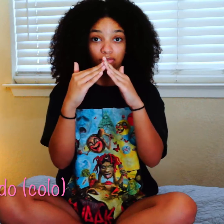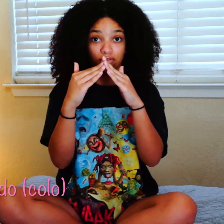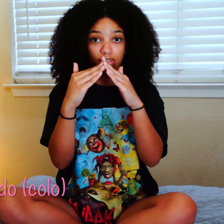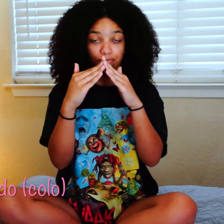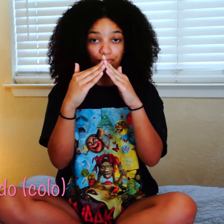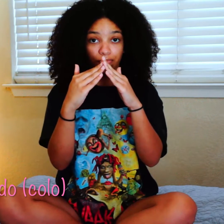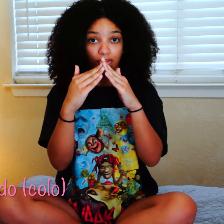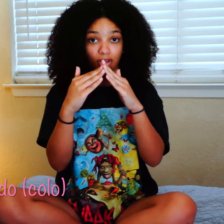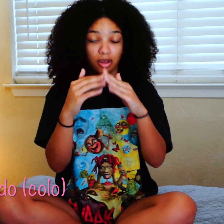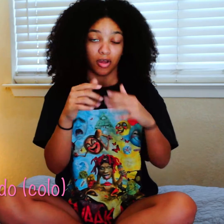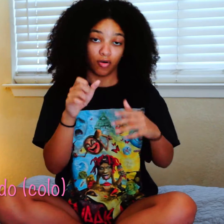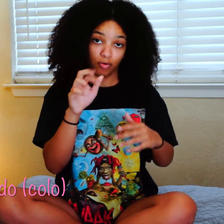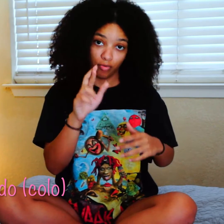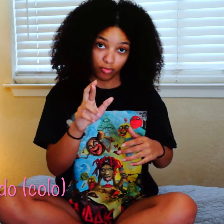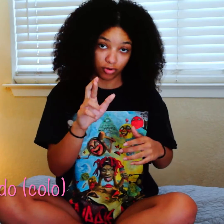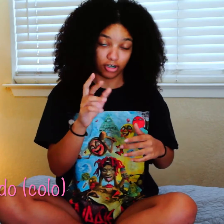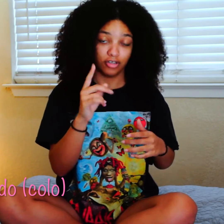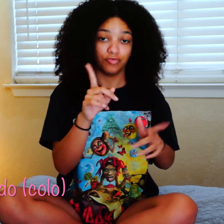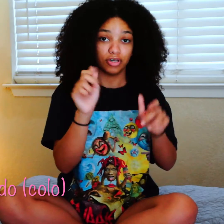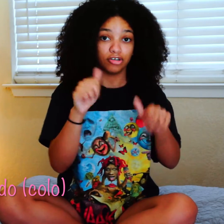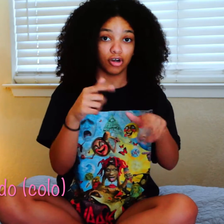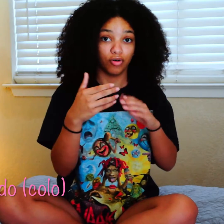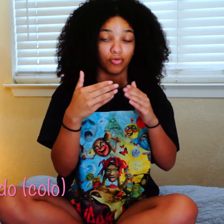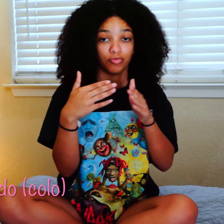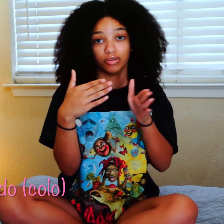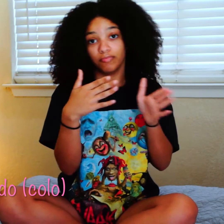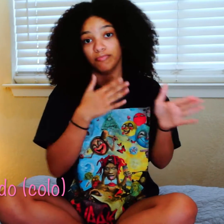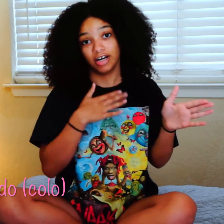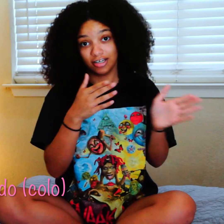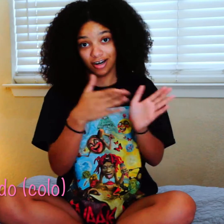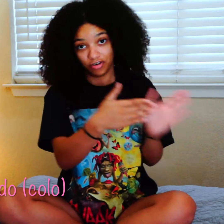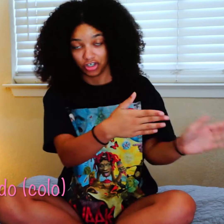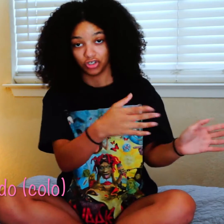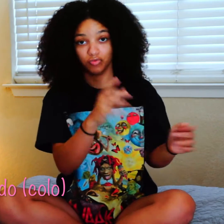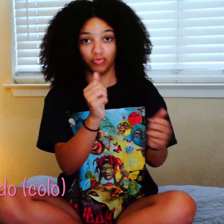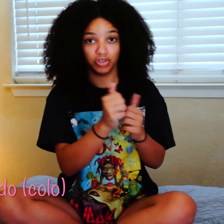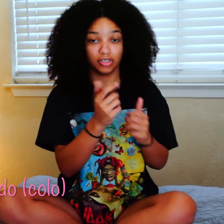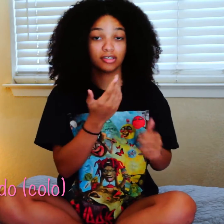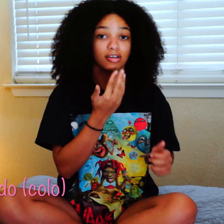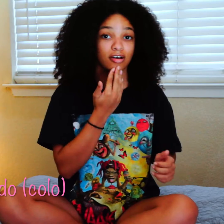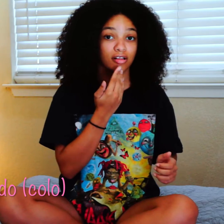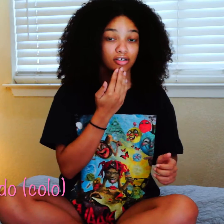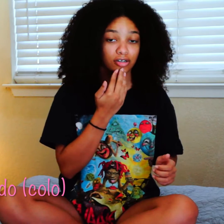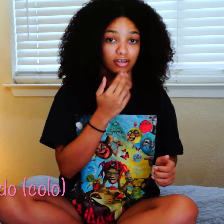mountains. Or you can go with my direction, which is Colorado.